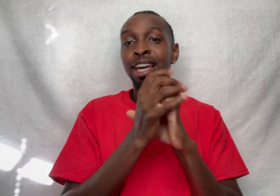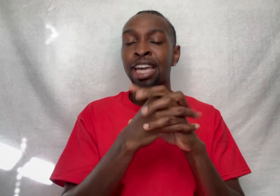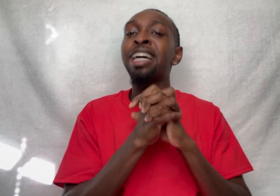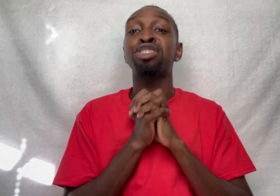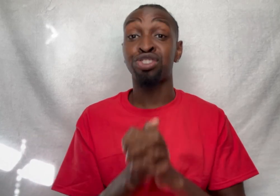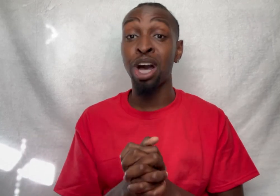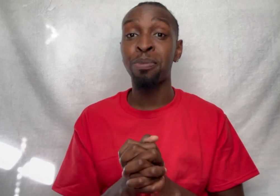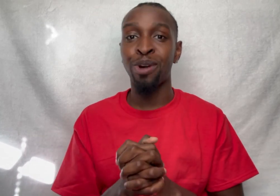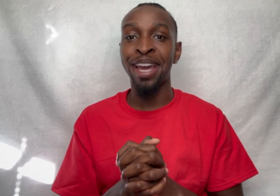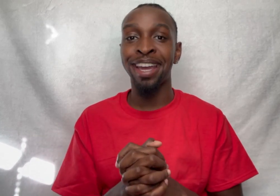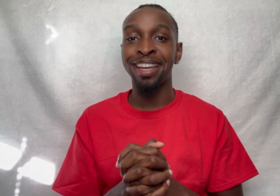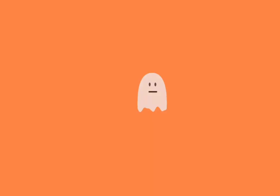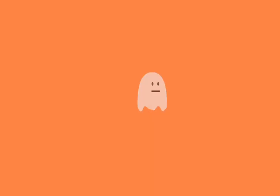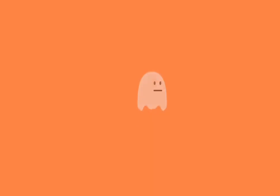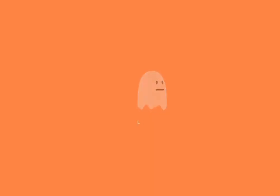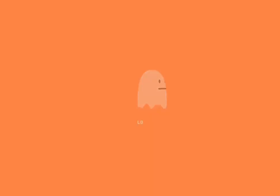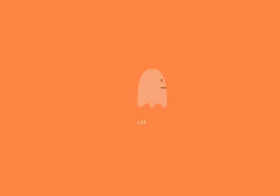And let's jump right in.